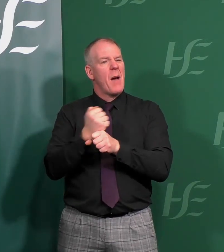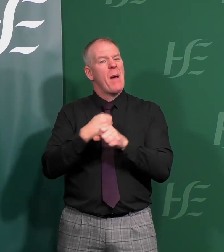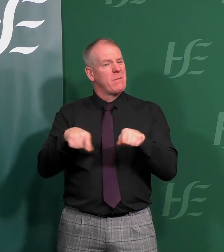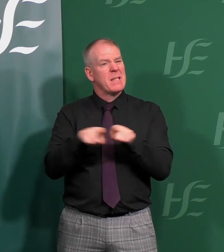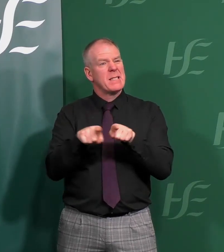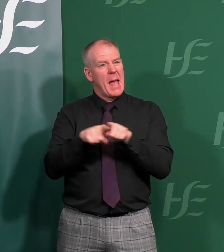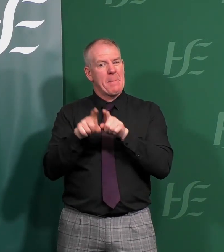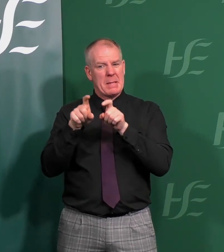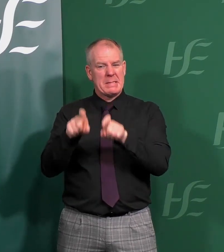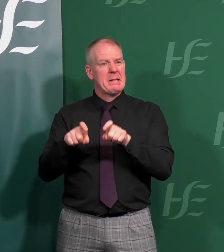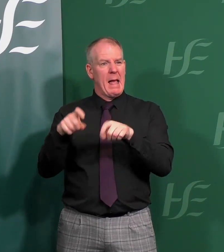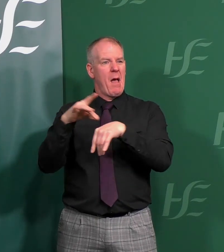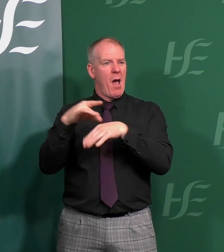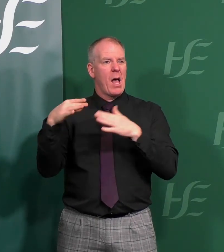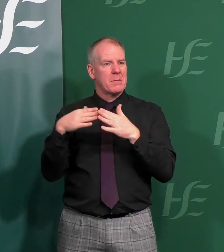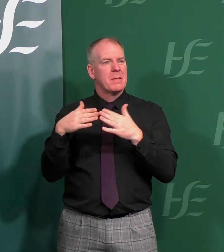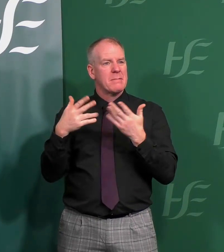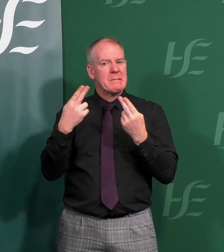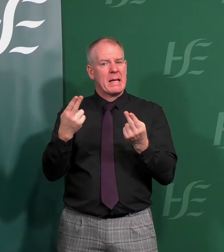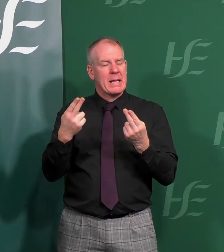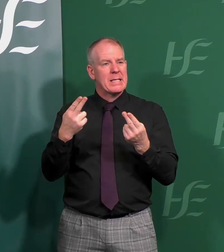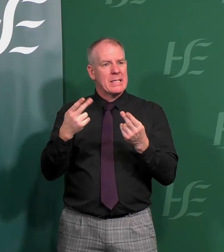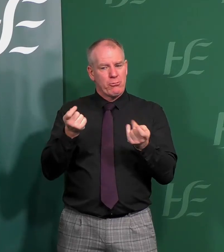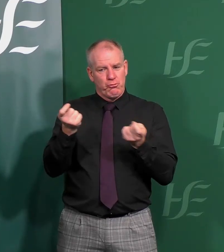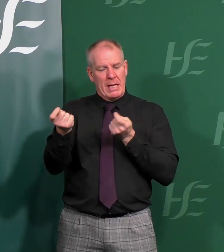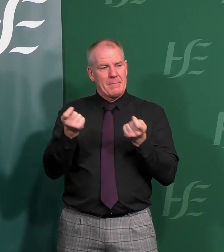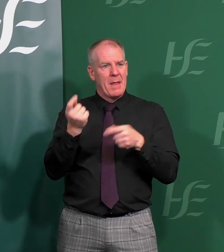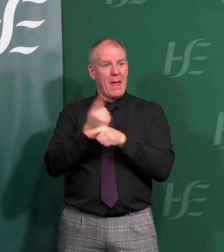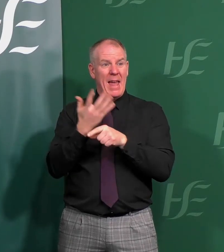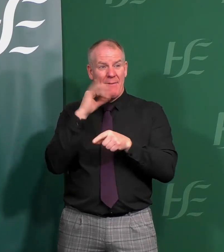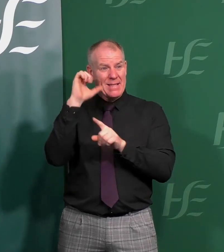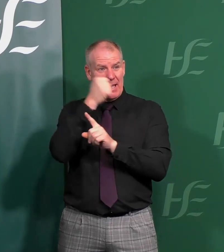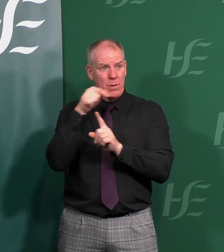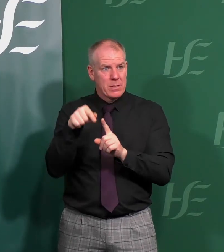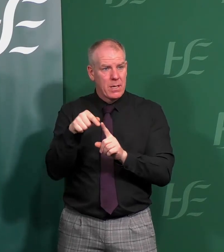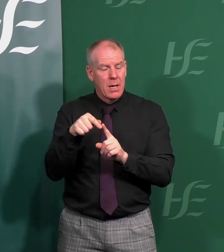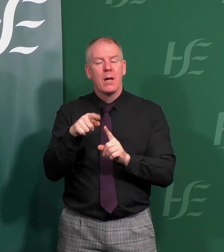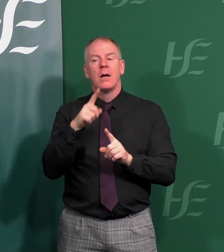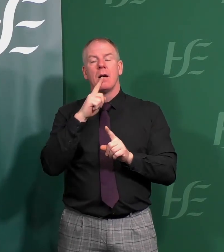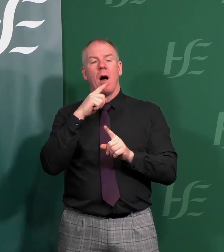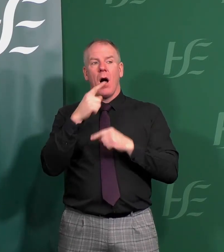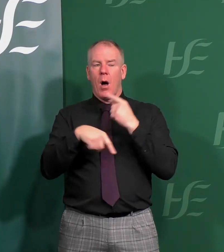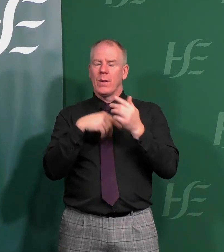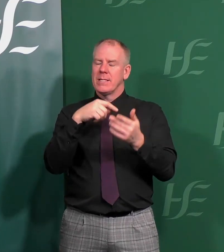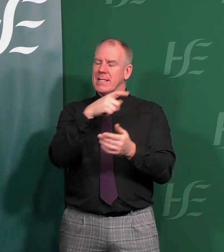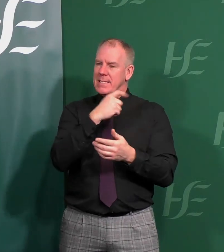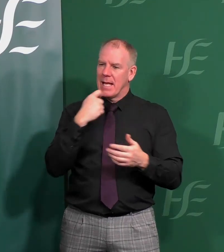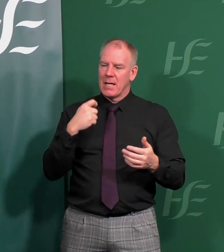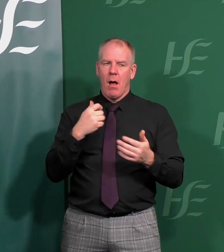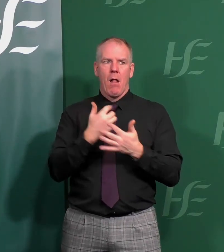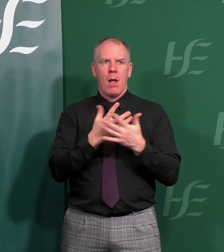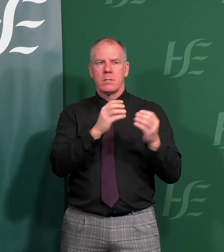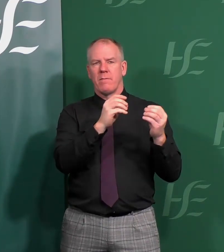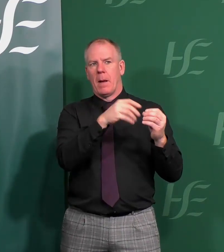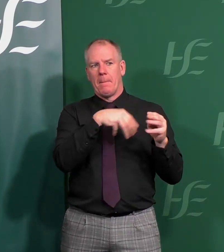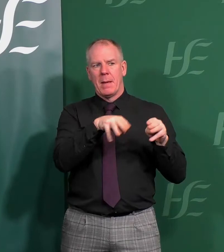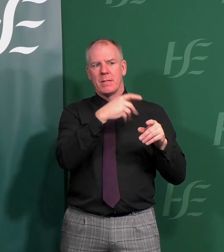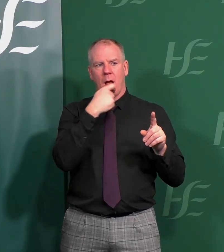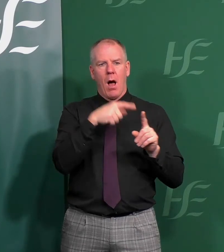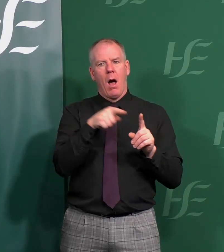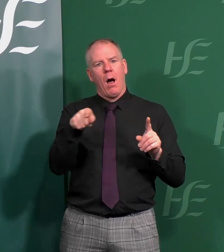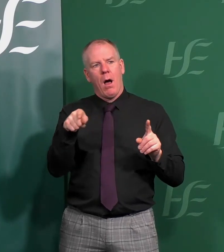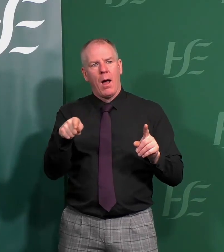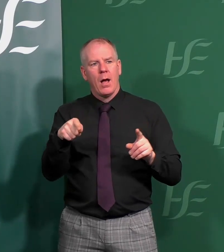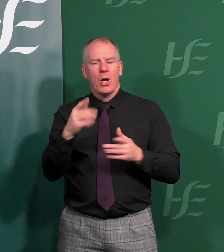as what it was. So still needing that level of treatment. And I always qualify this because a lot of commentary is about maybe